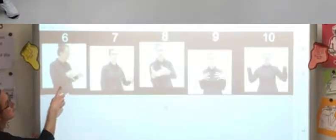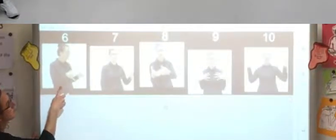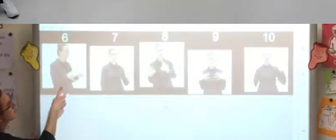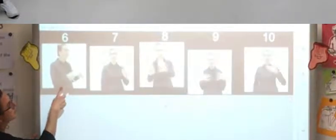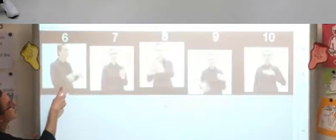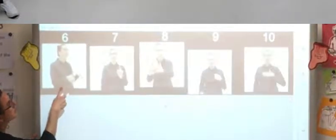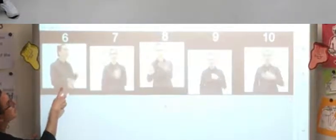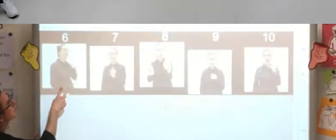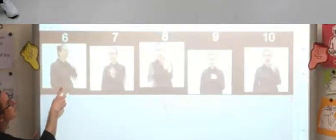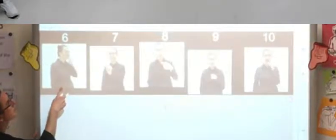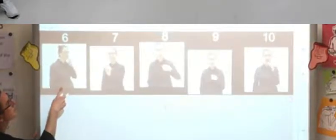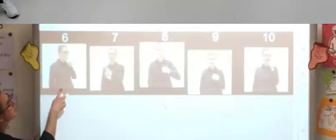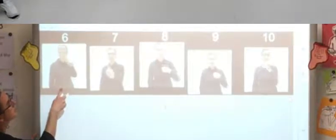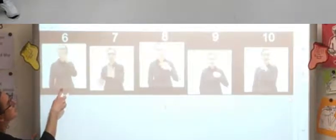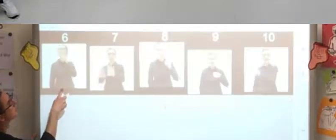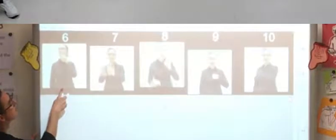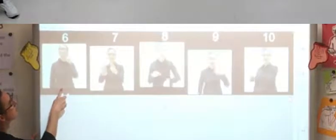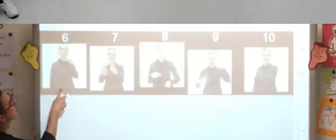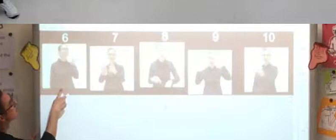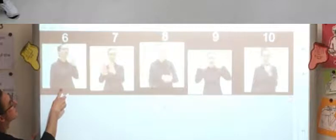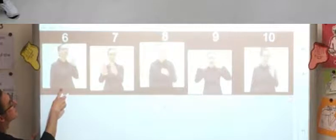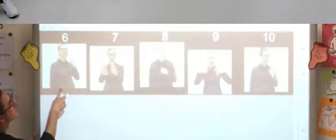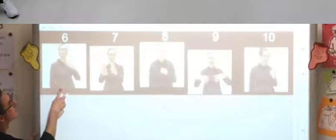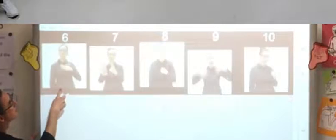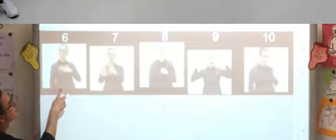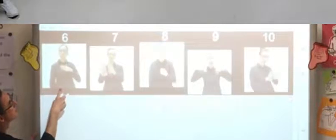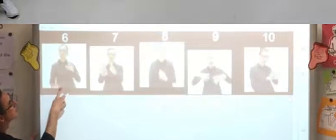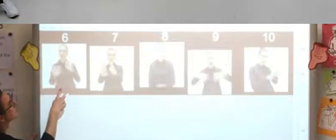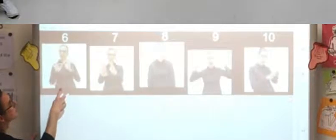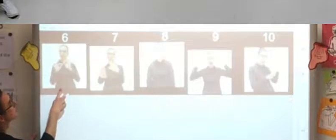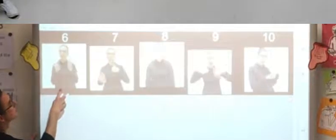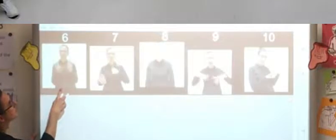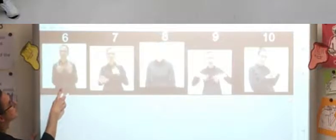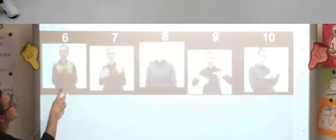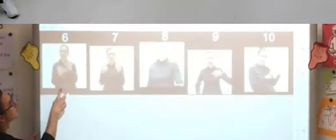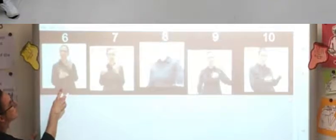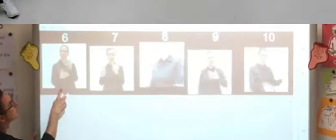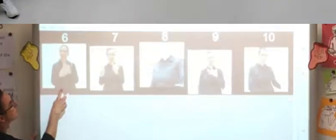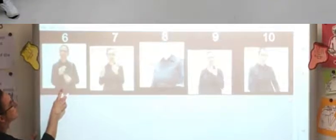Play. I play. Look, My hair.